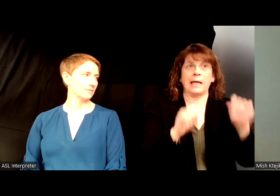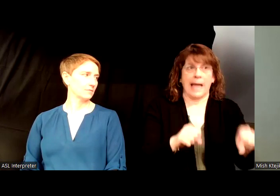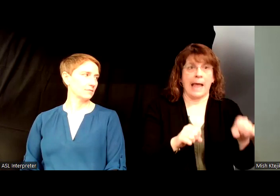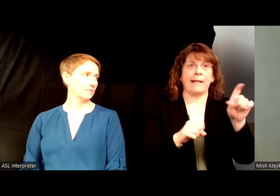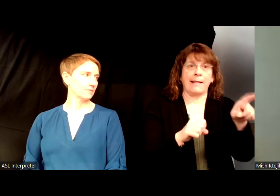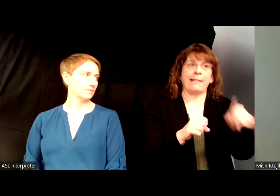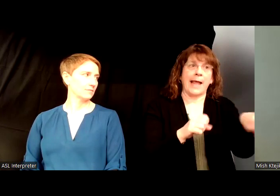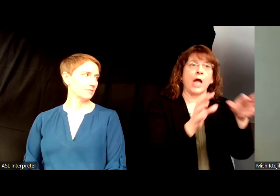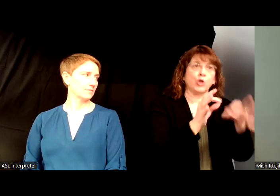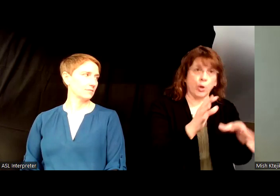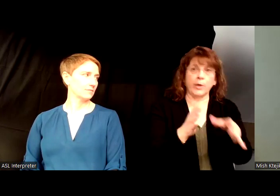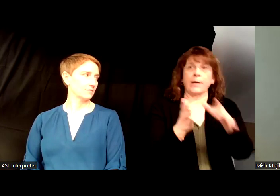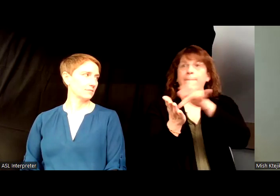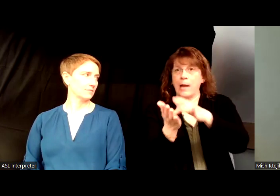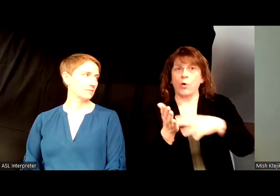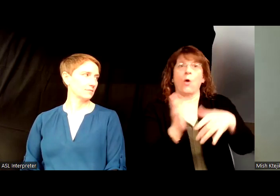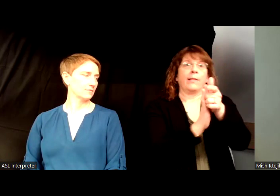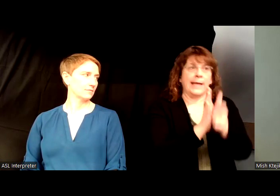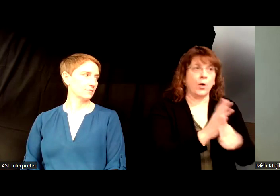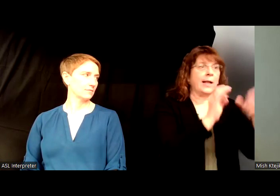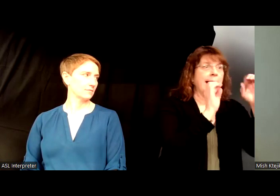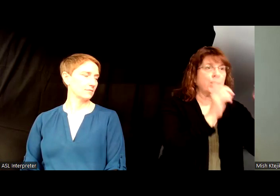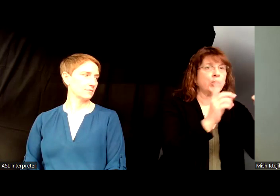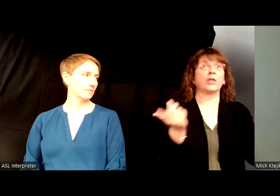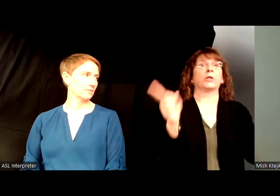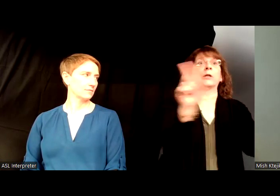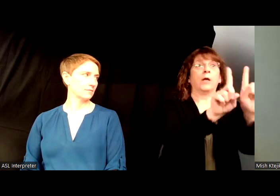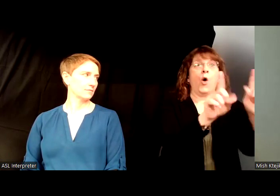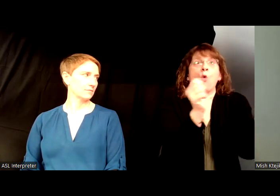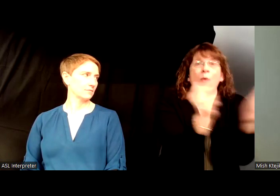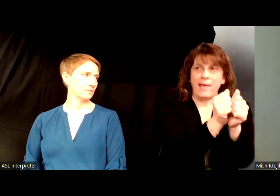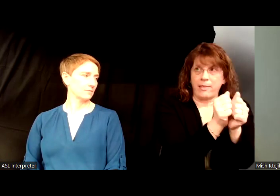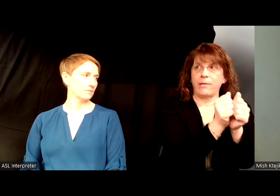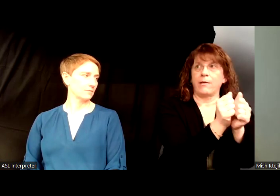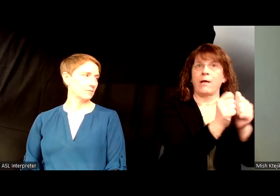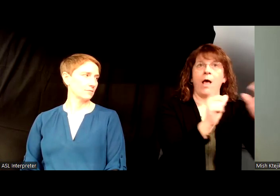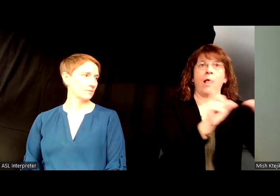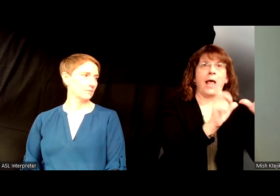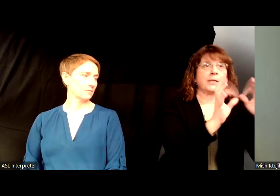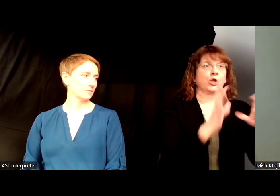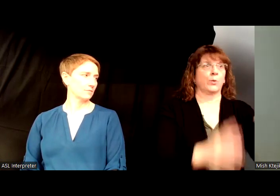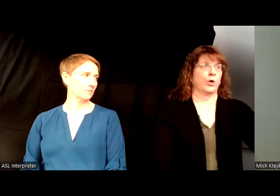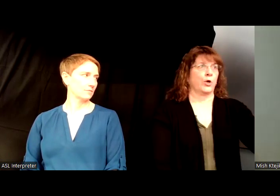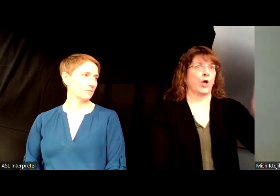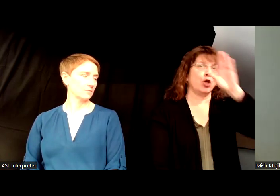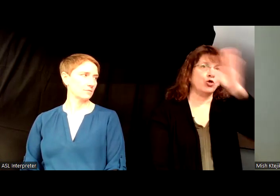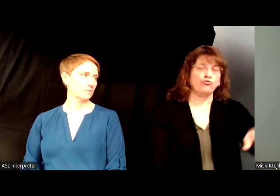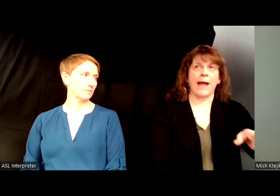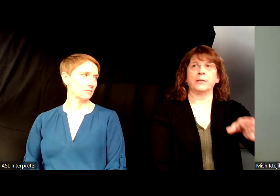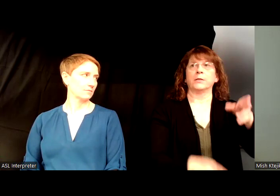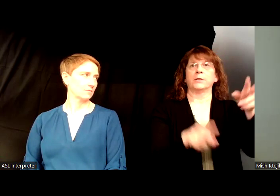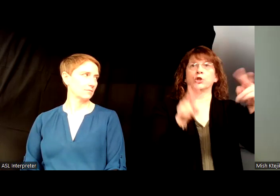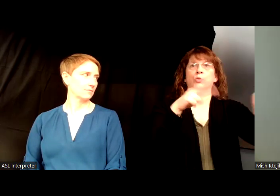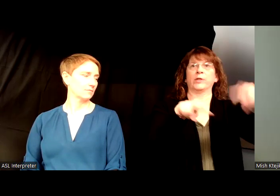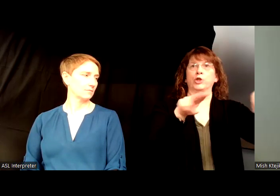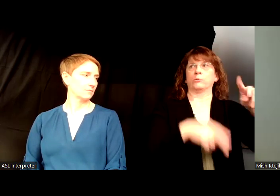We have the provisional license where, they can interpret it with medical, legal, and educational,